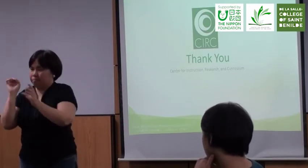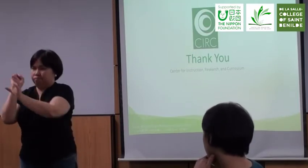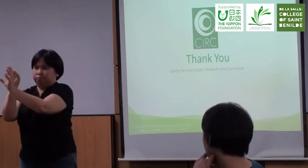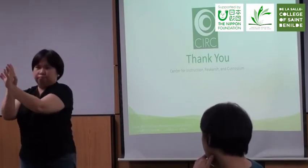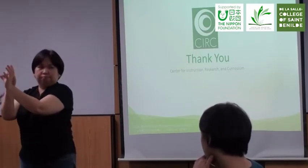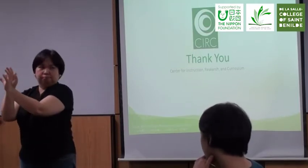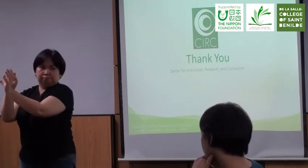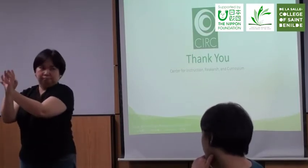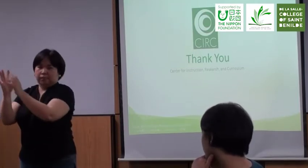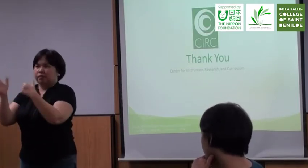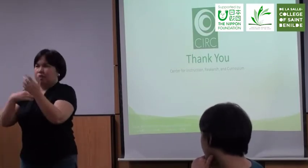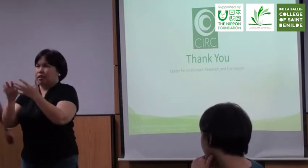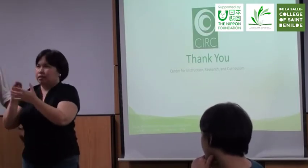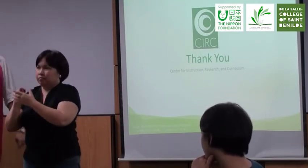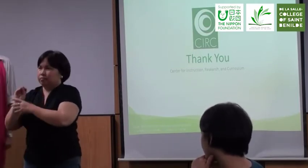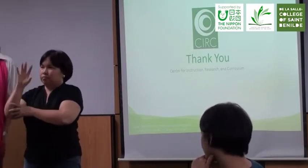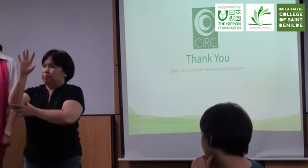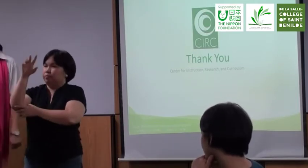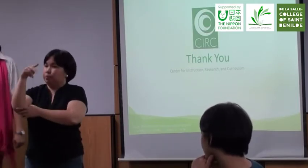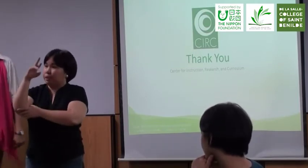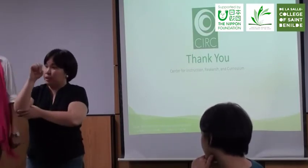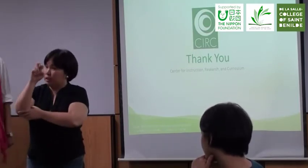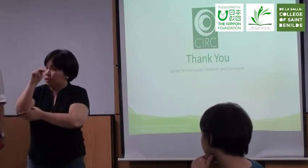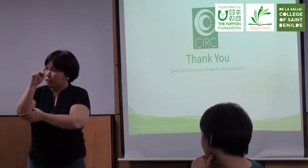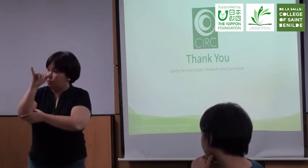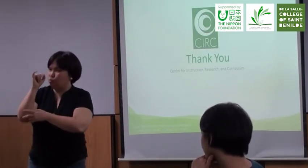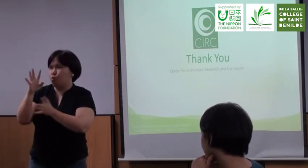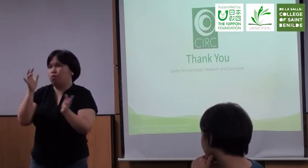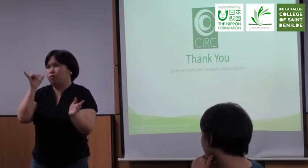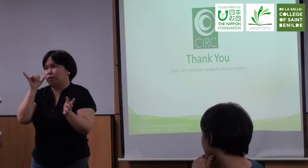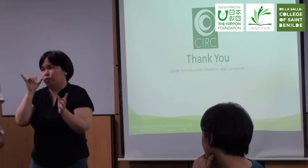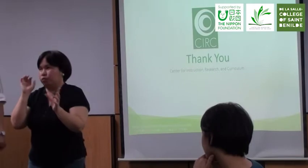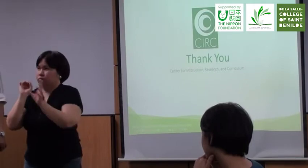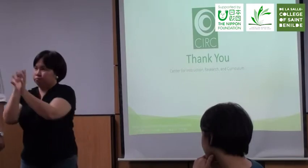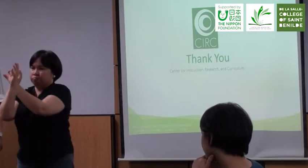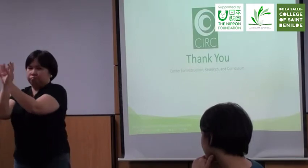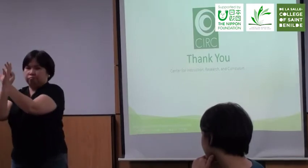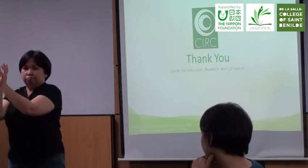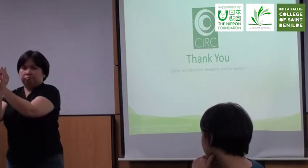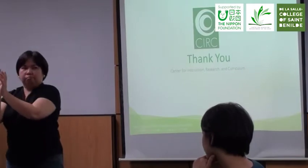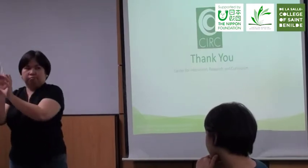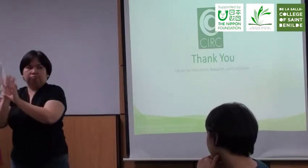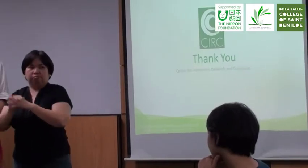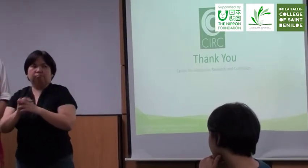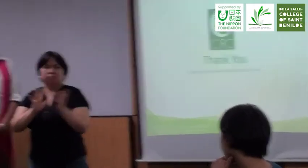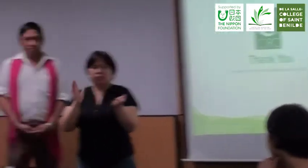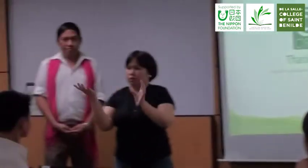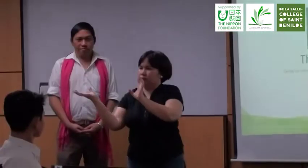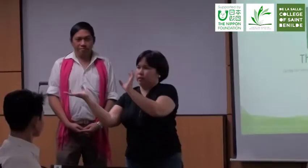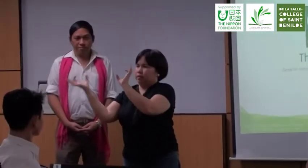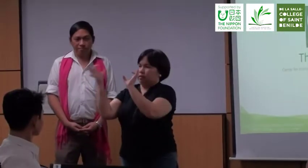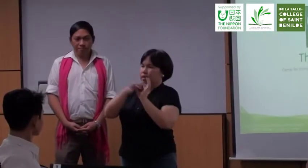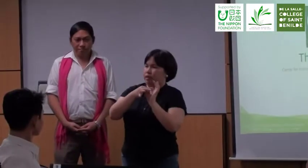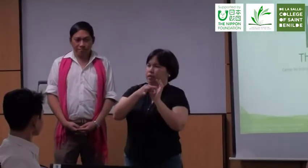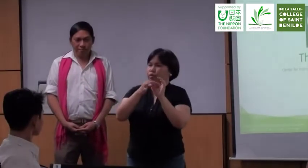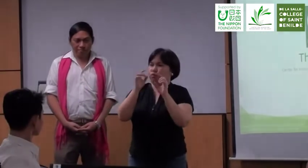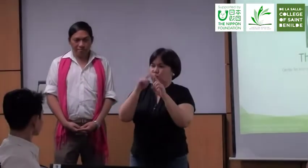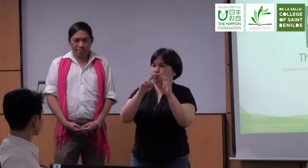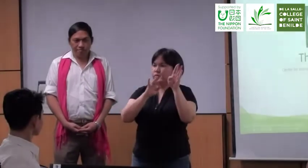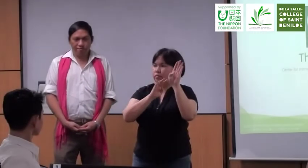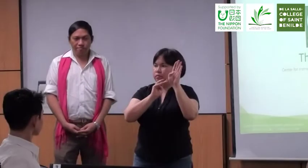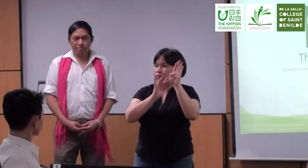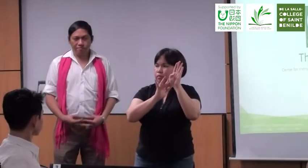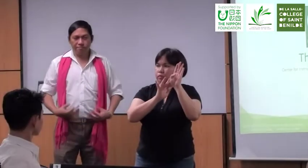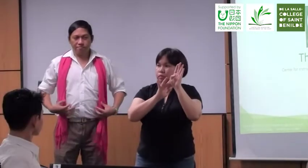it's presentation files or videos, even you can simply link it on